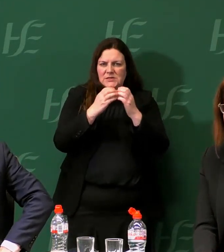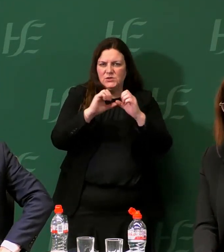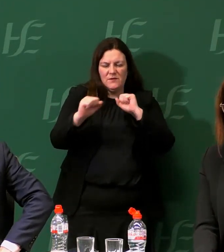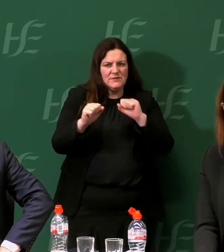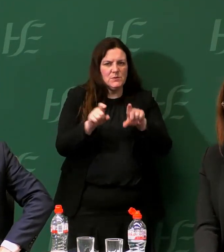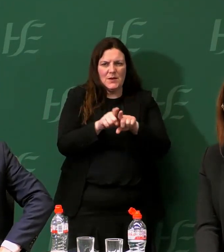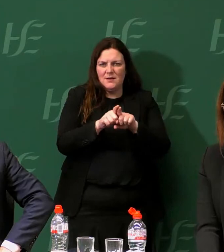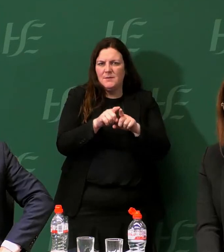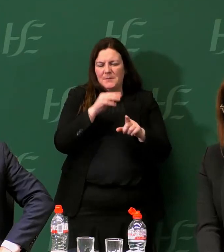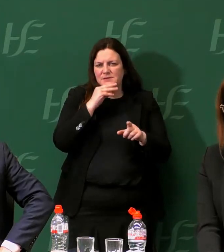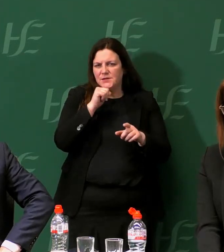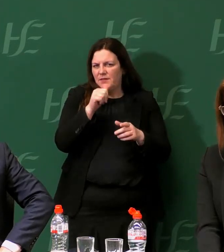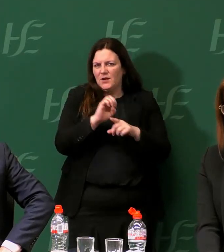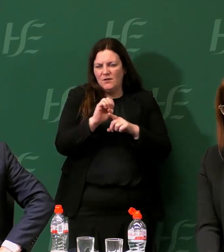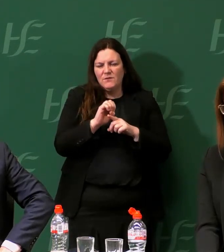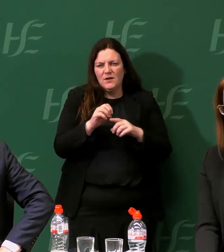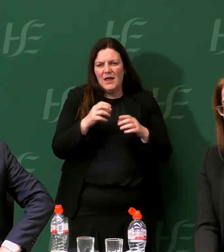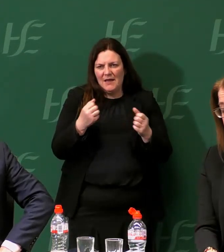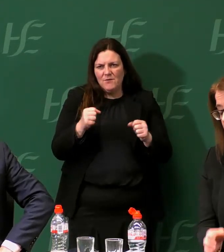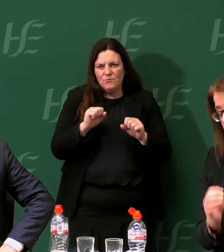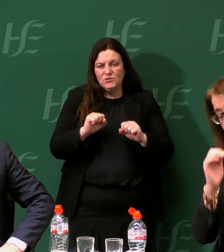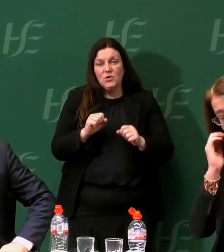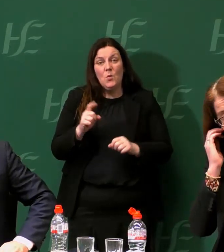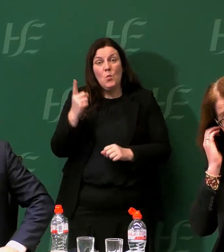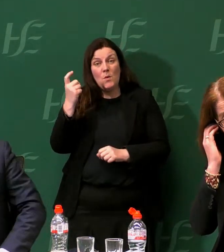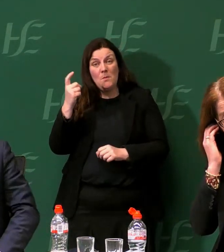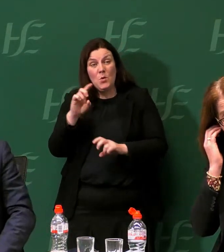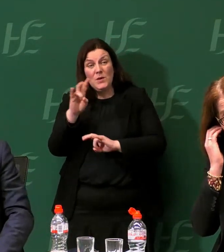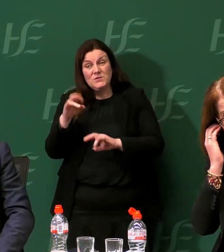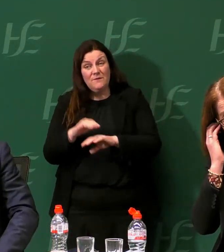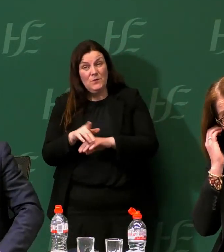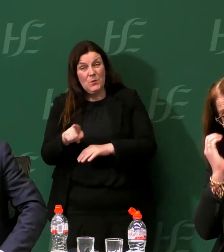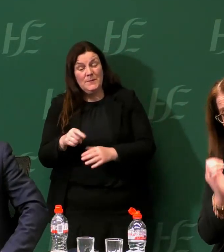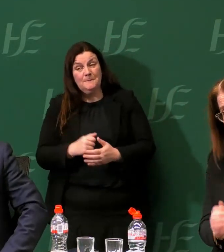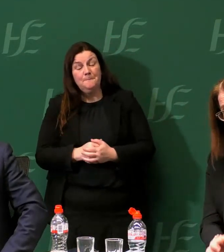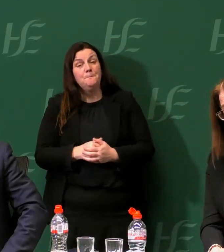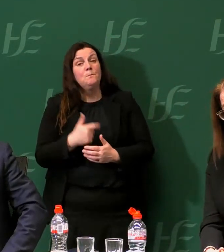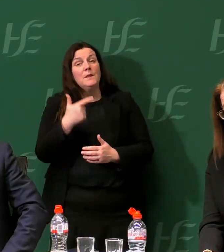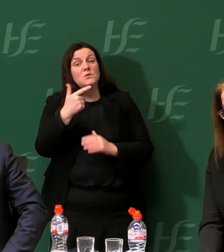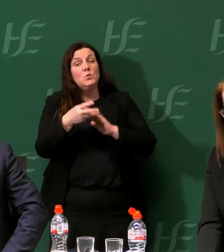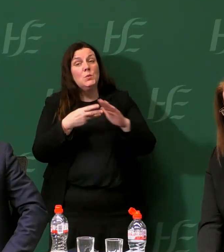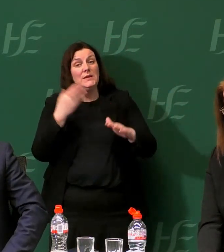lack of staff in certain services is a problem. One last question for you, Paul Reid. 2 weeks ago,